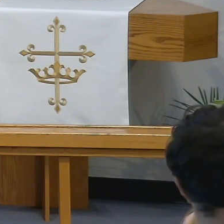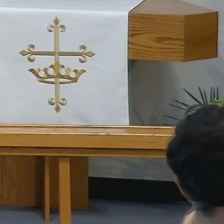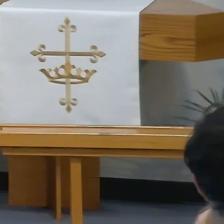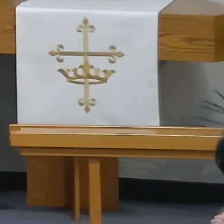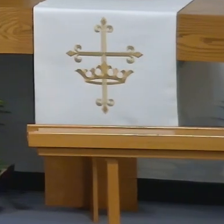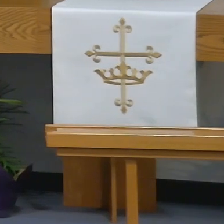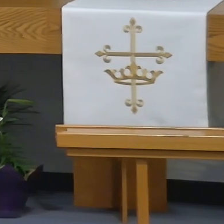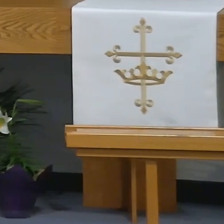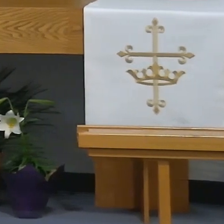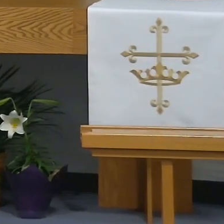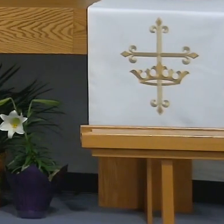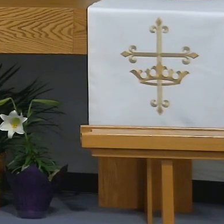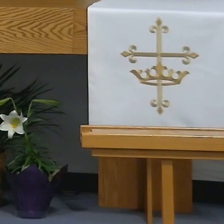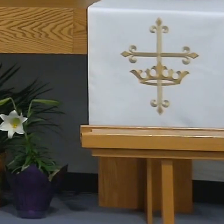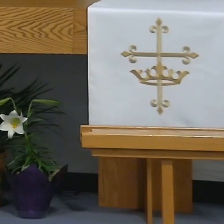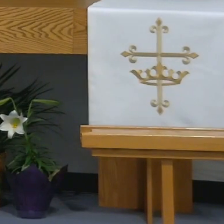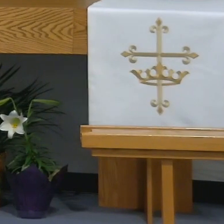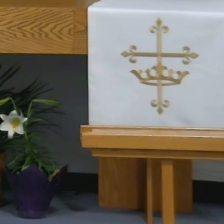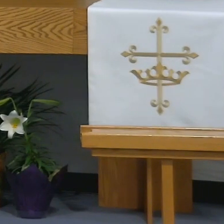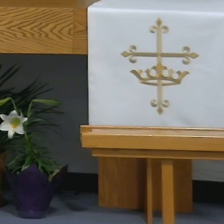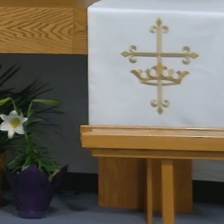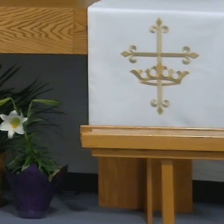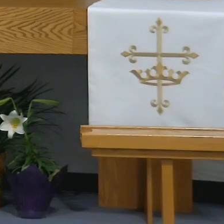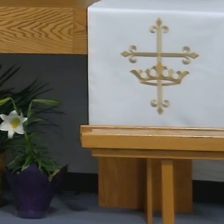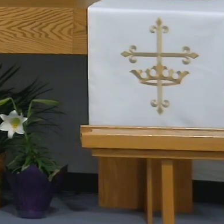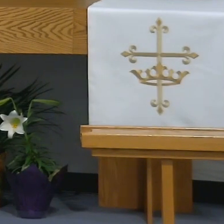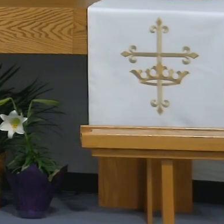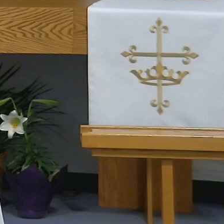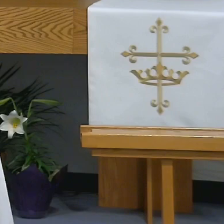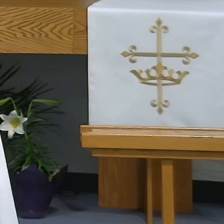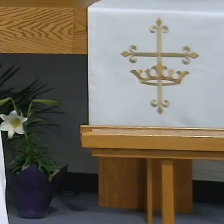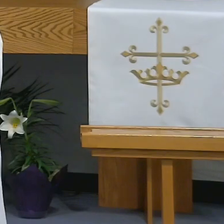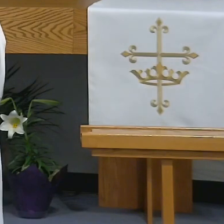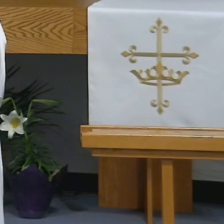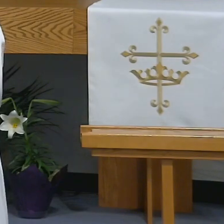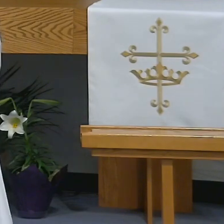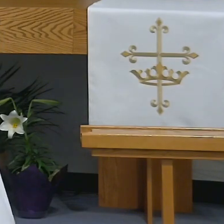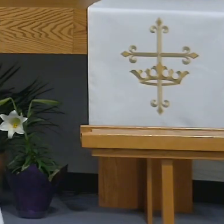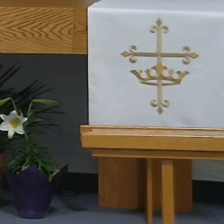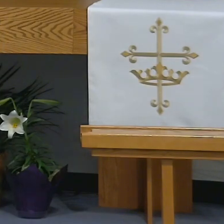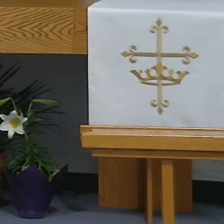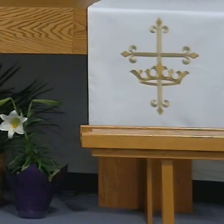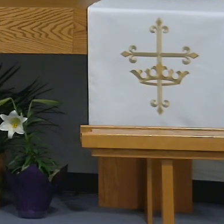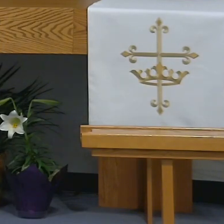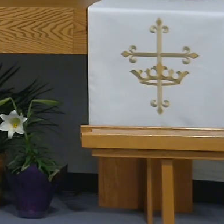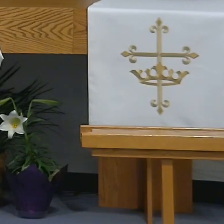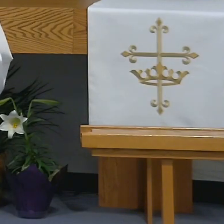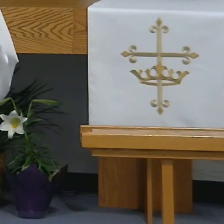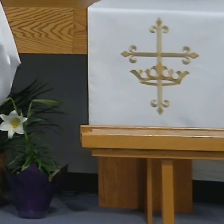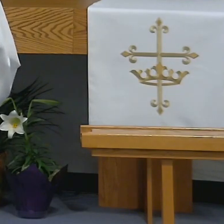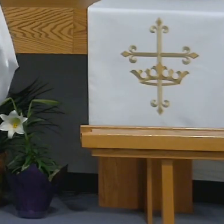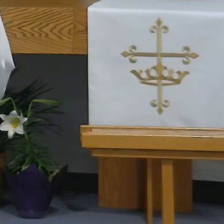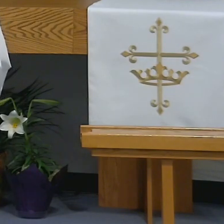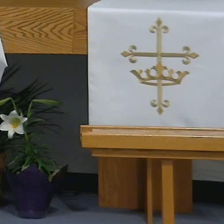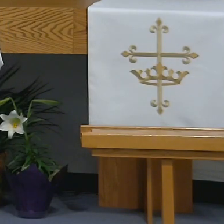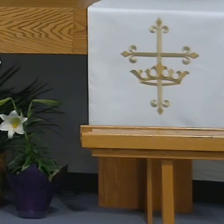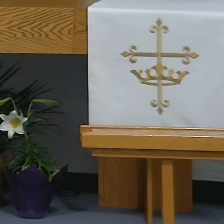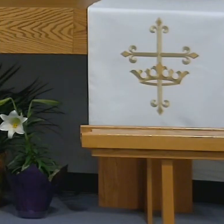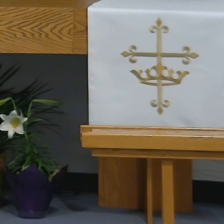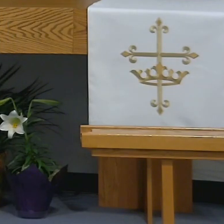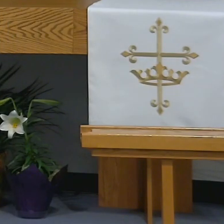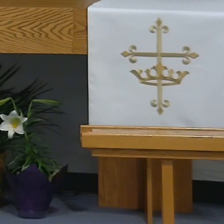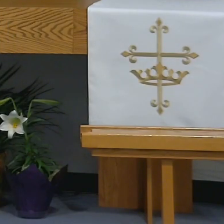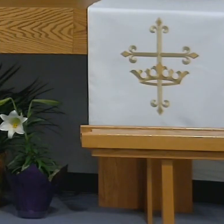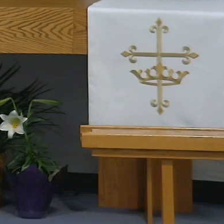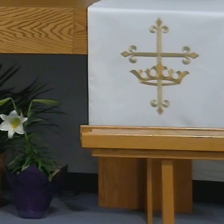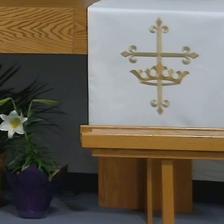confess before our gracious God our failings and sin. Lord God, we acknowledge and confess that we have